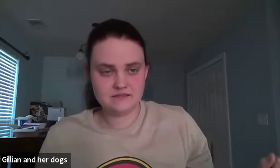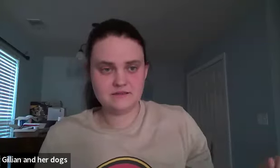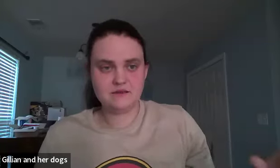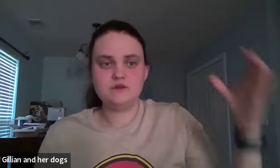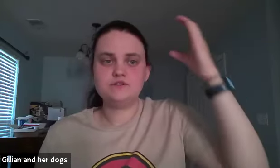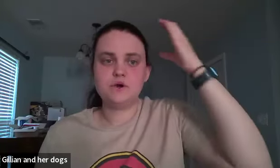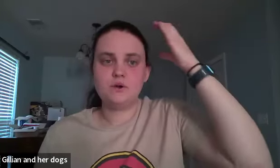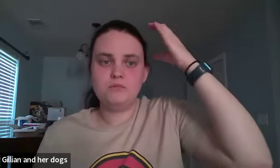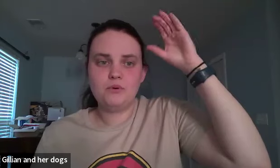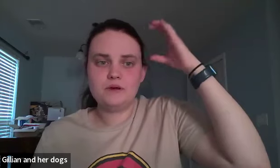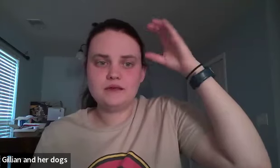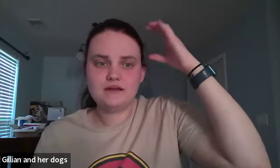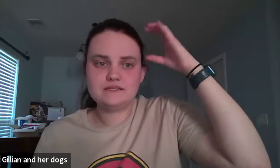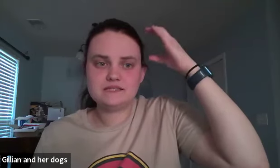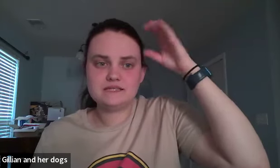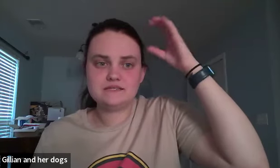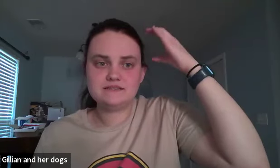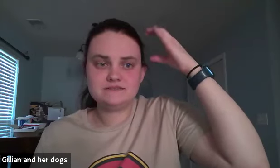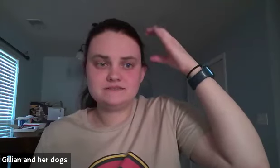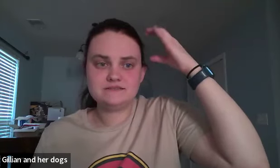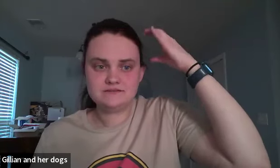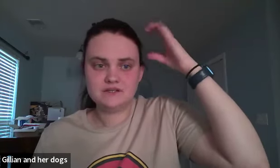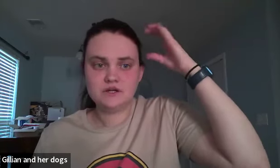Cousins. So boy cousin,